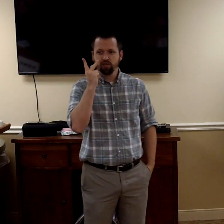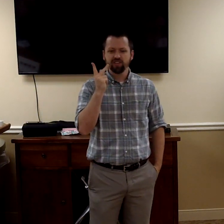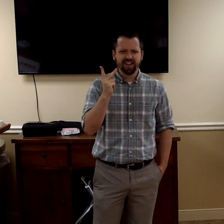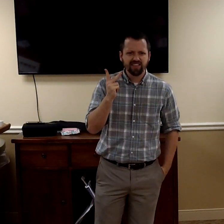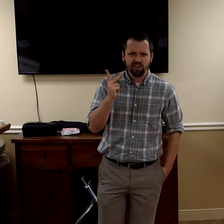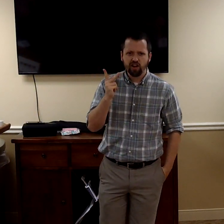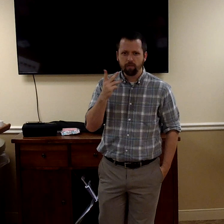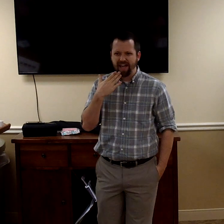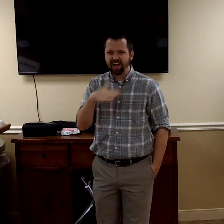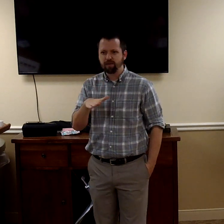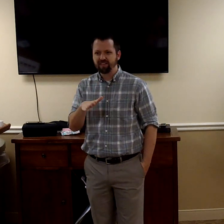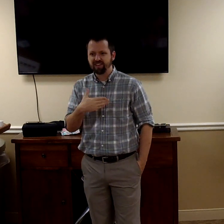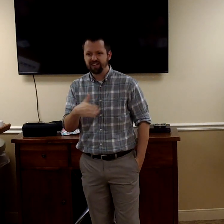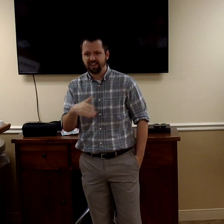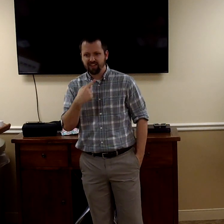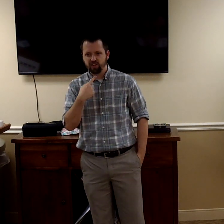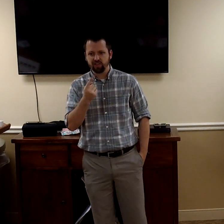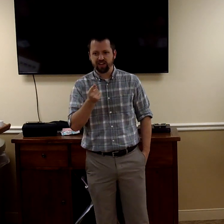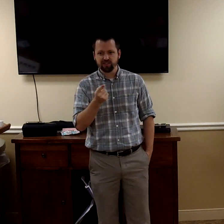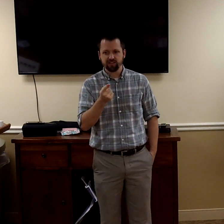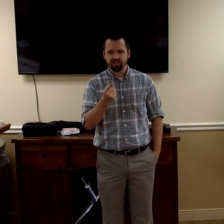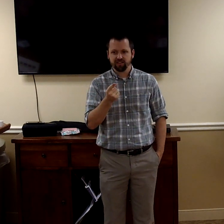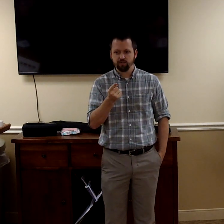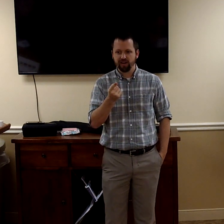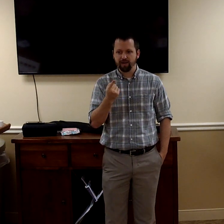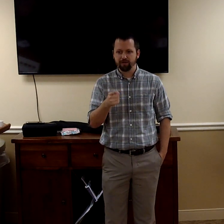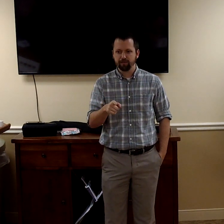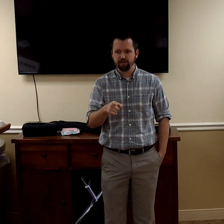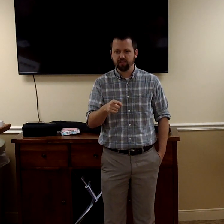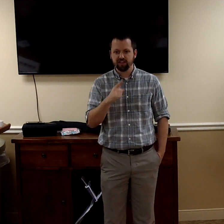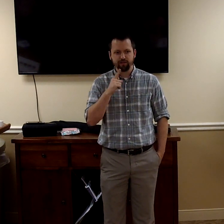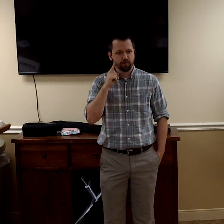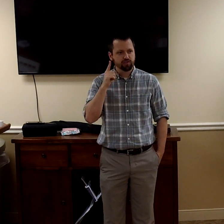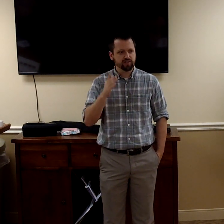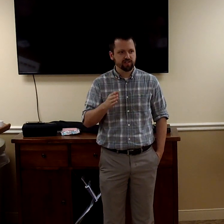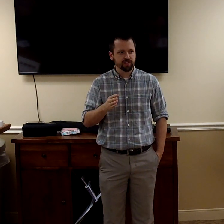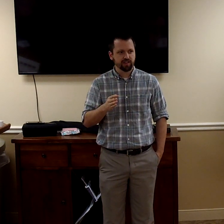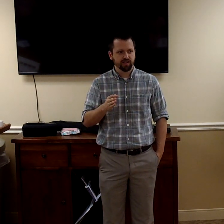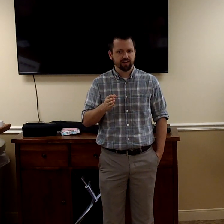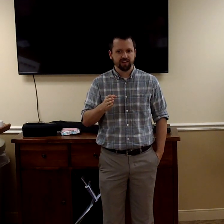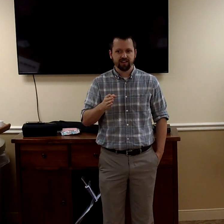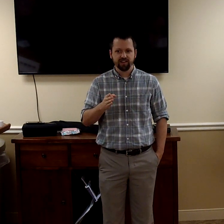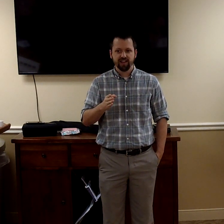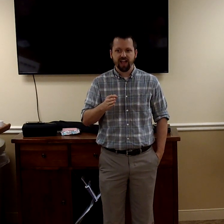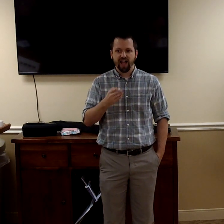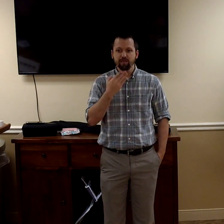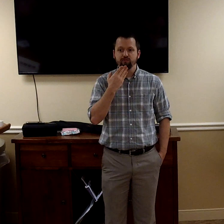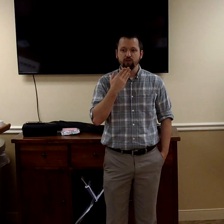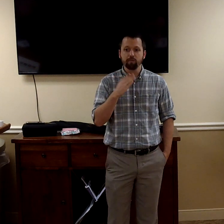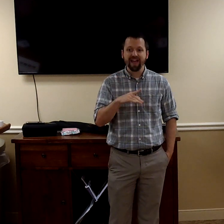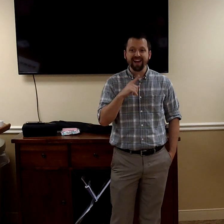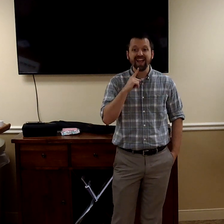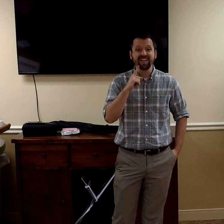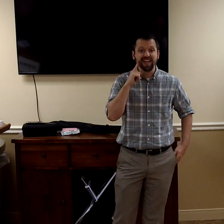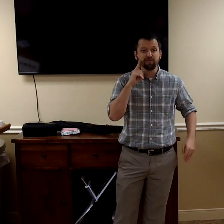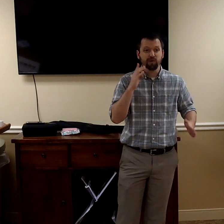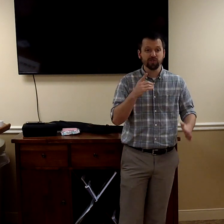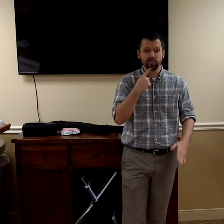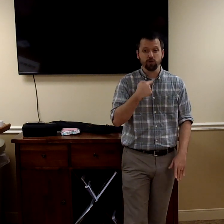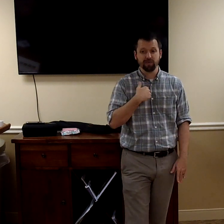Did I tell you all how bad I am at singing? Did I tell you that what happened to me with the deaf person? I'm so bad, a deaf person told me I